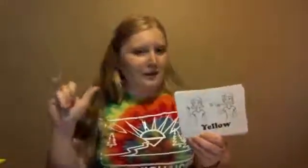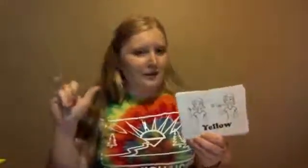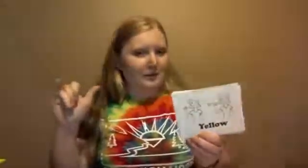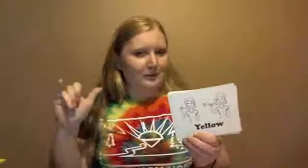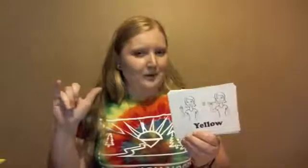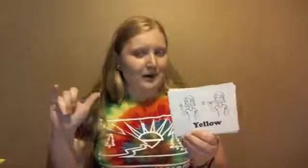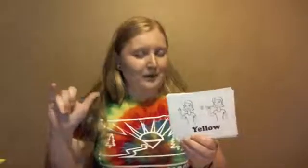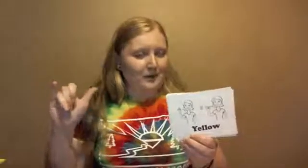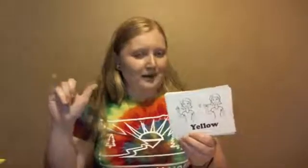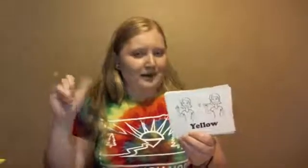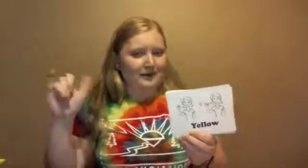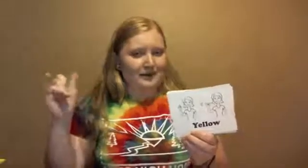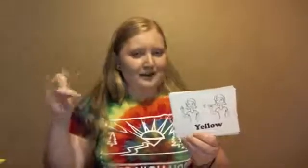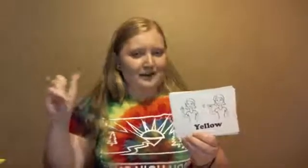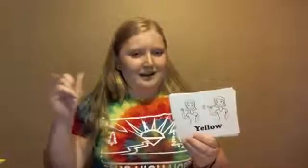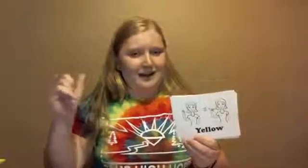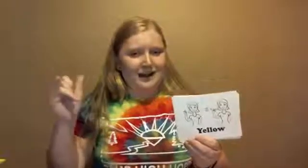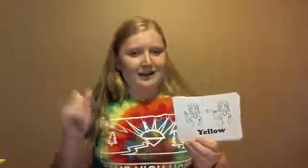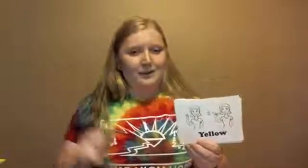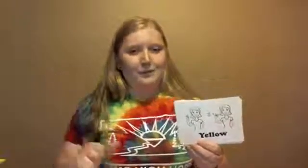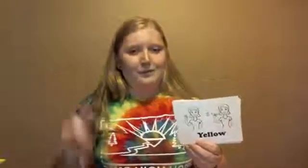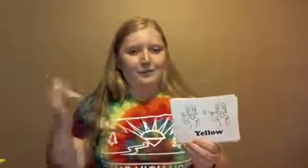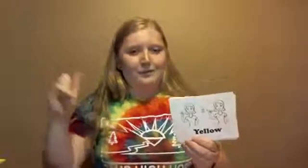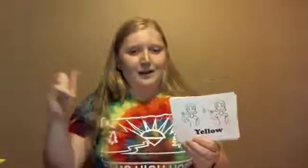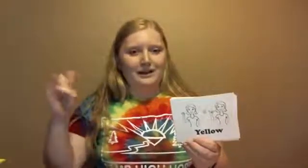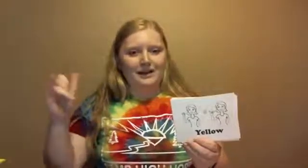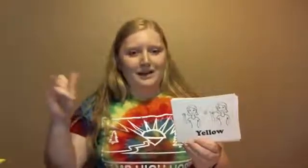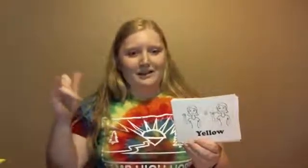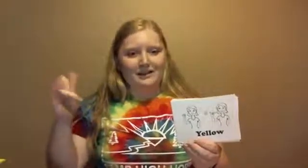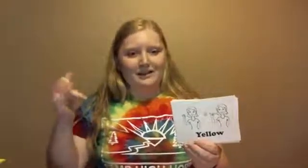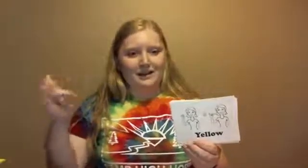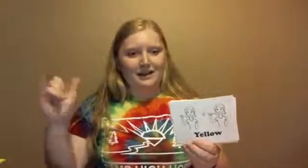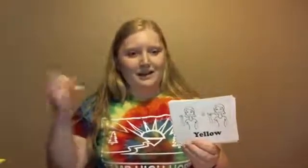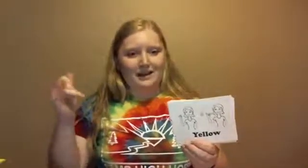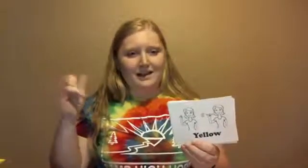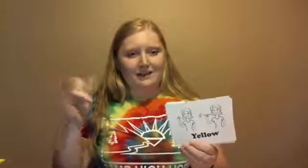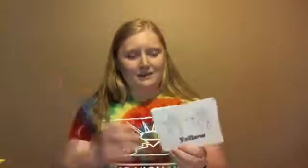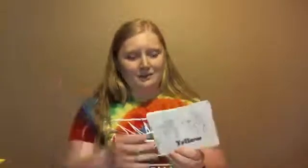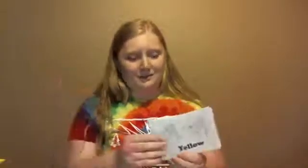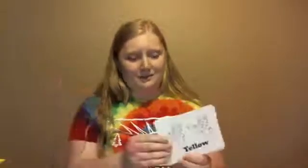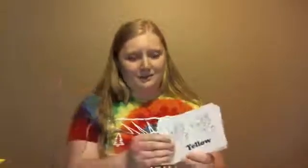remember from our alphabet lesson, and you wiggle it around. So yellow.